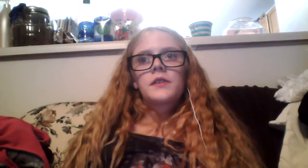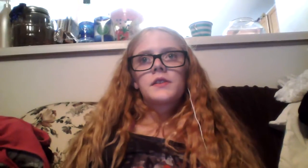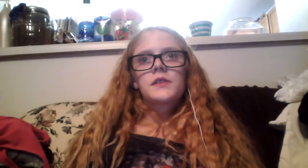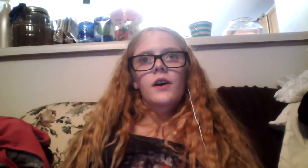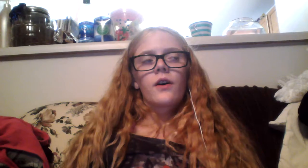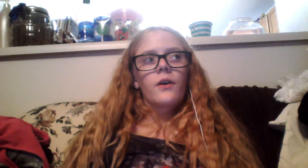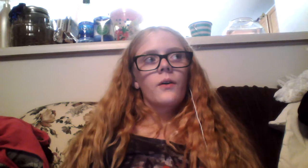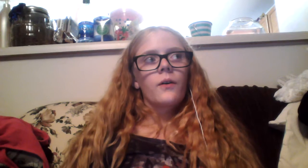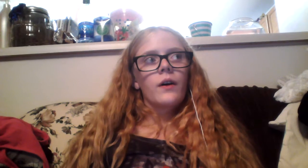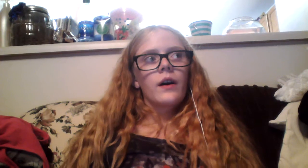So,